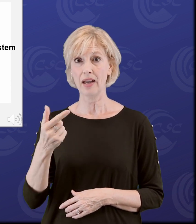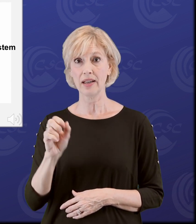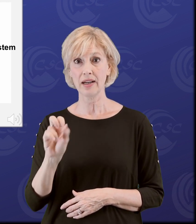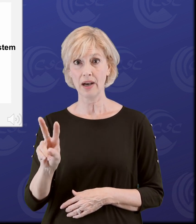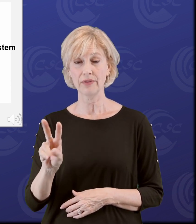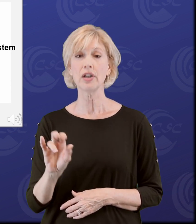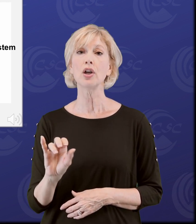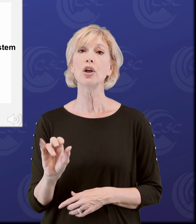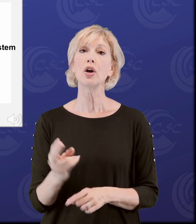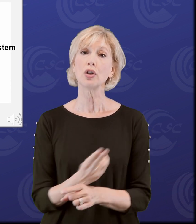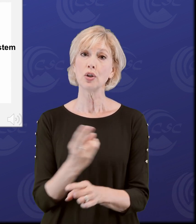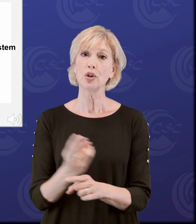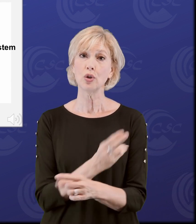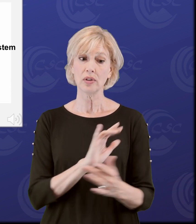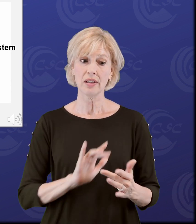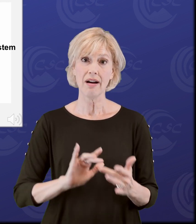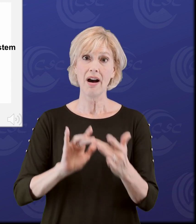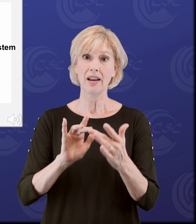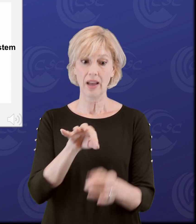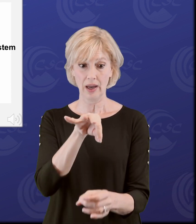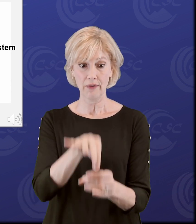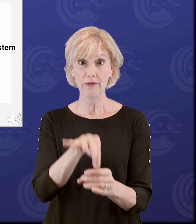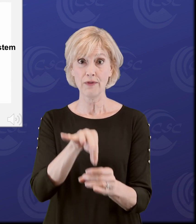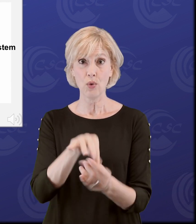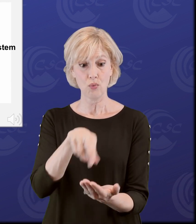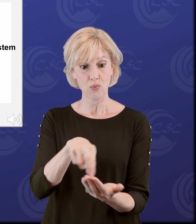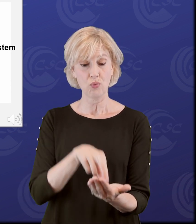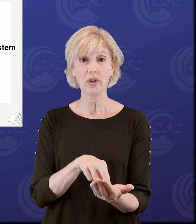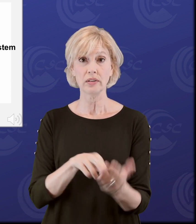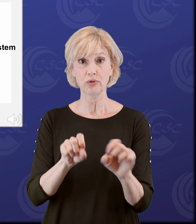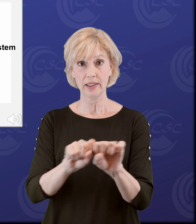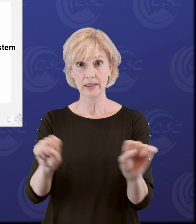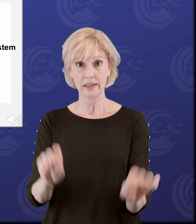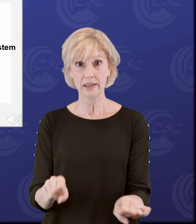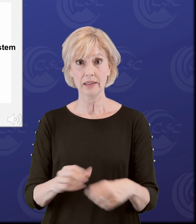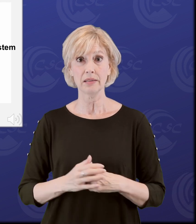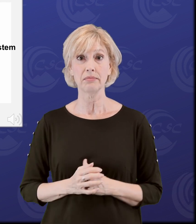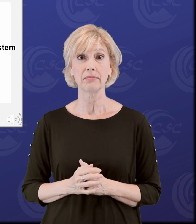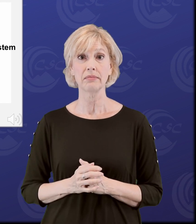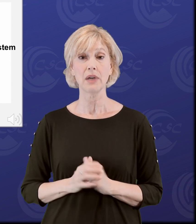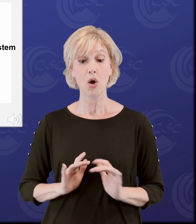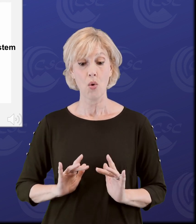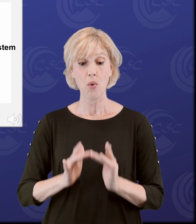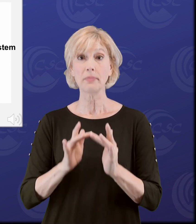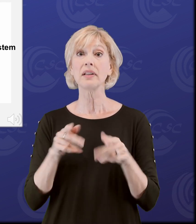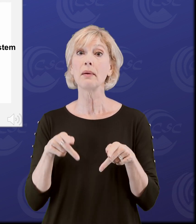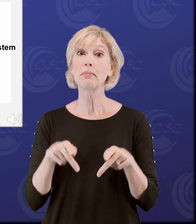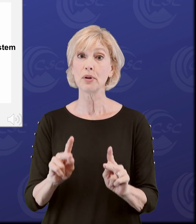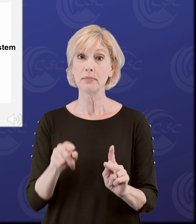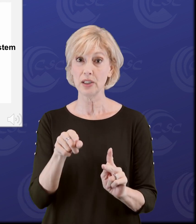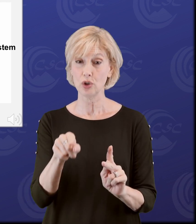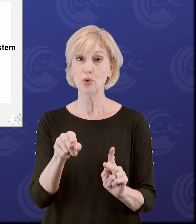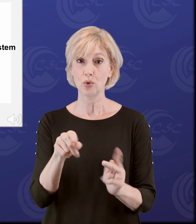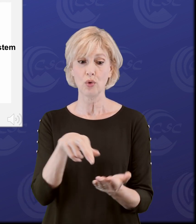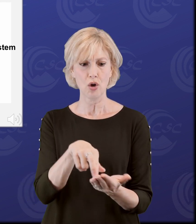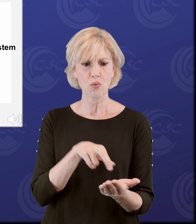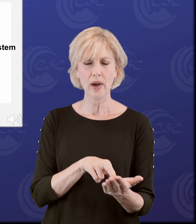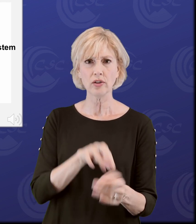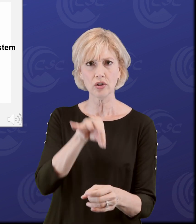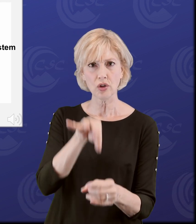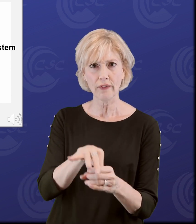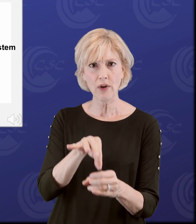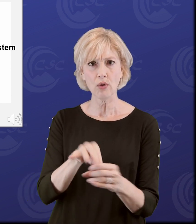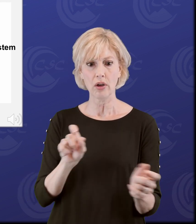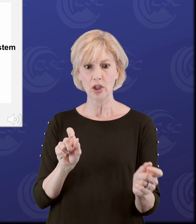olvr.hawaii.gov and using the online voter registration system. The website allows you to register to vote, update your name or